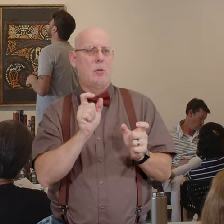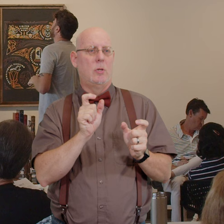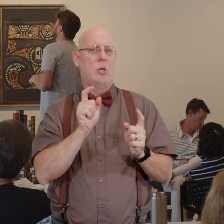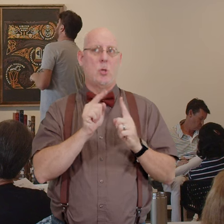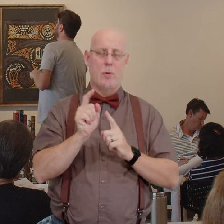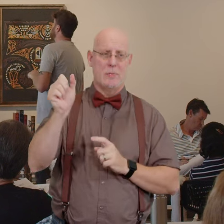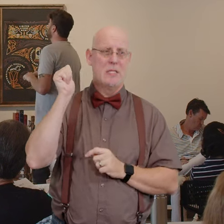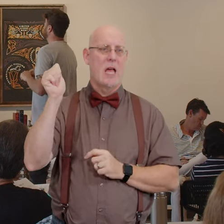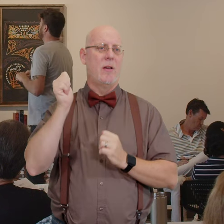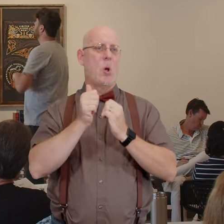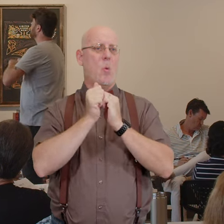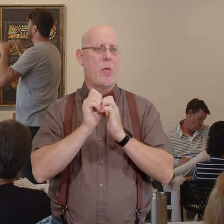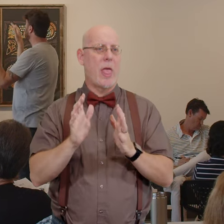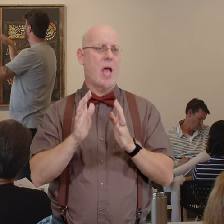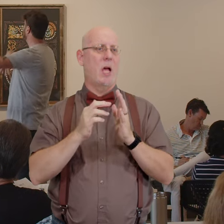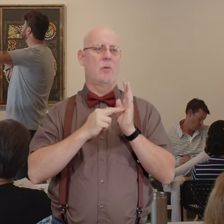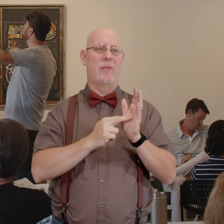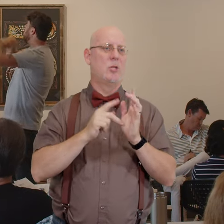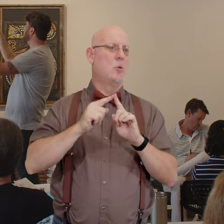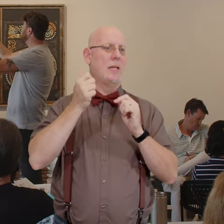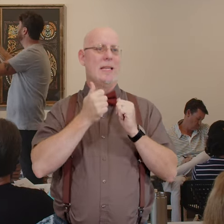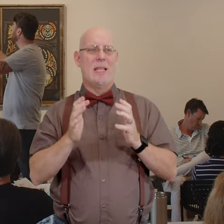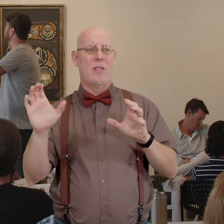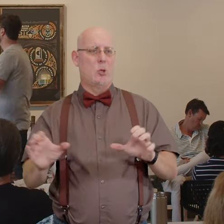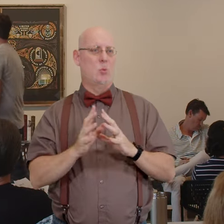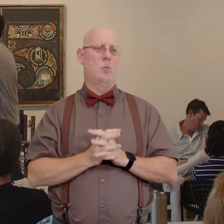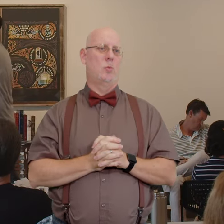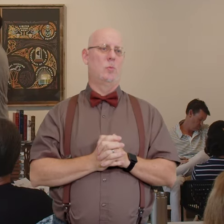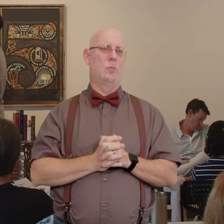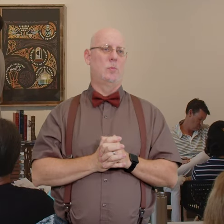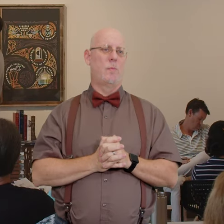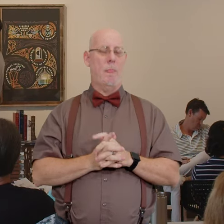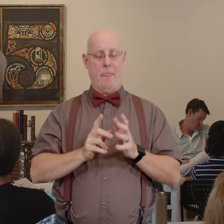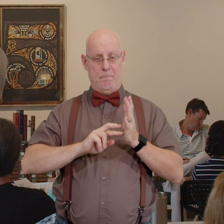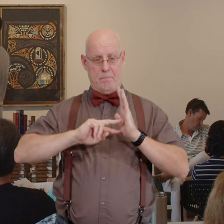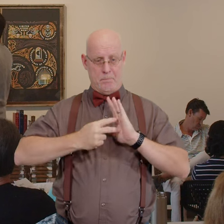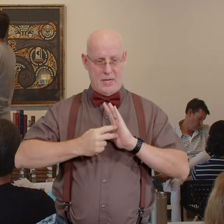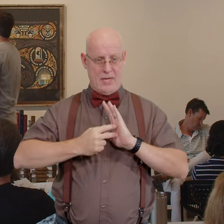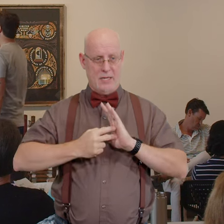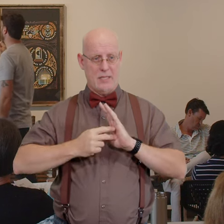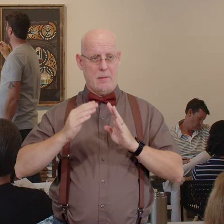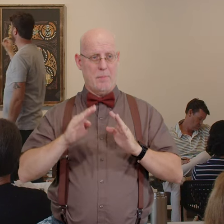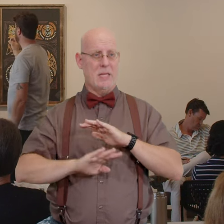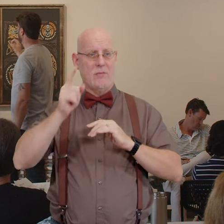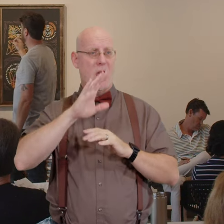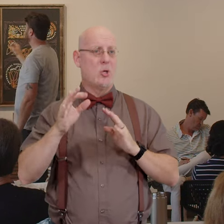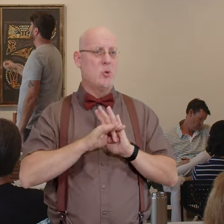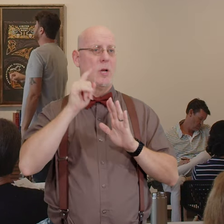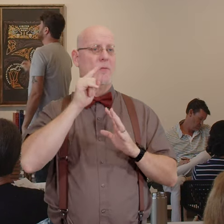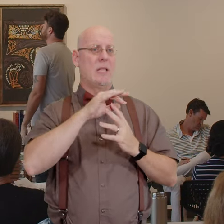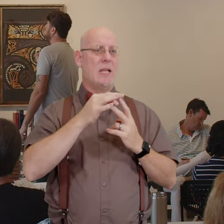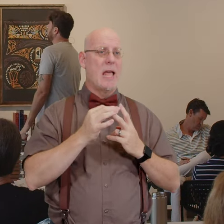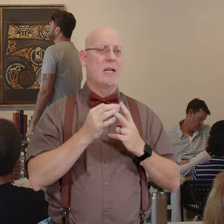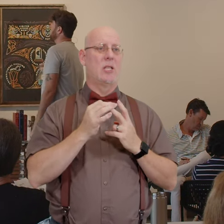people unto himself without reference to anything they do. This means the basis of God's choice